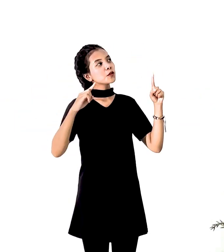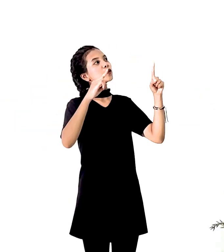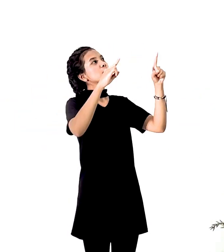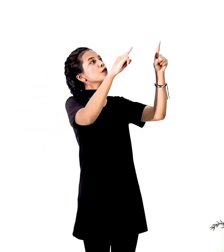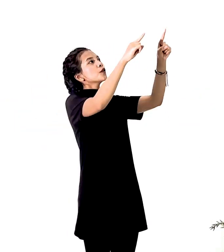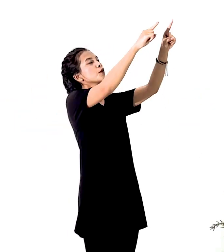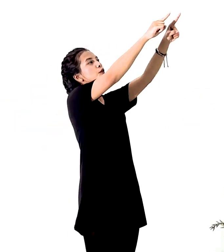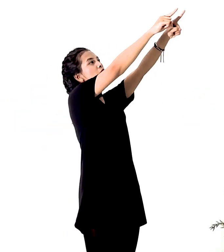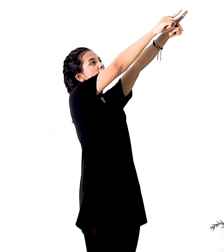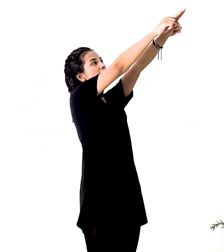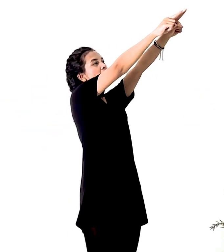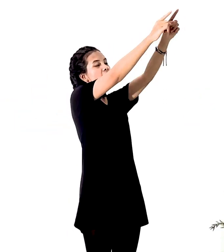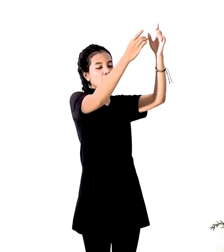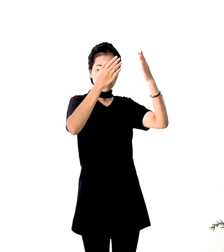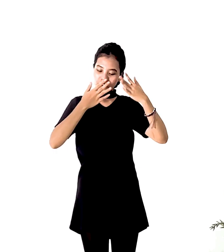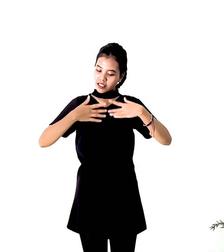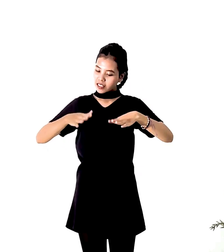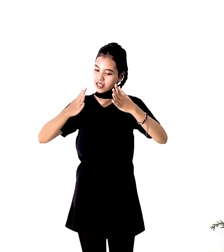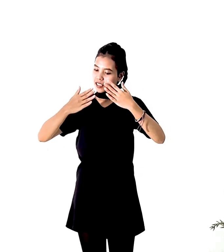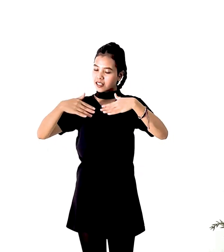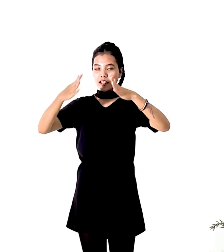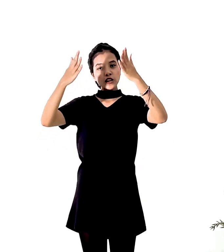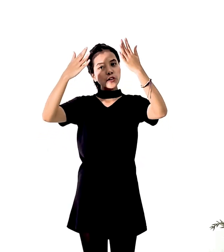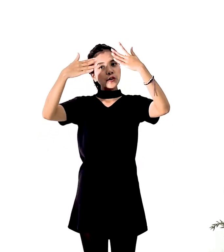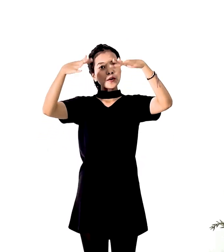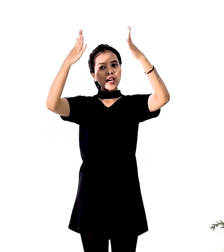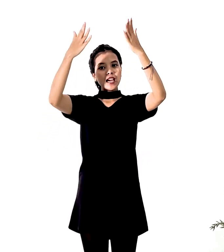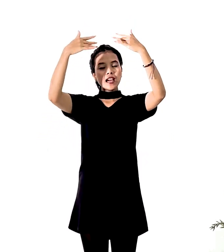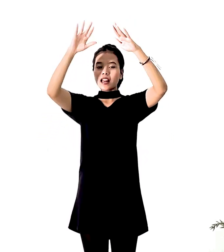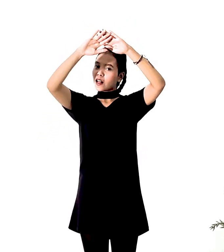to heaven in the world,